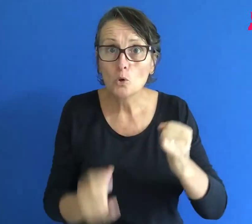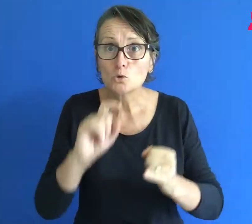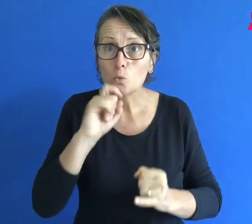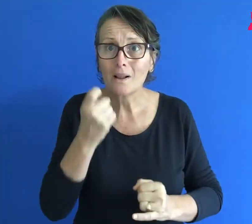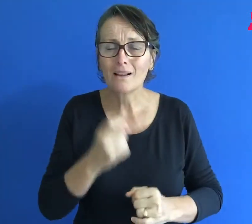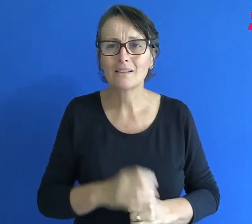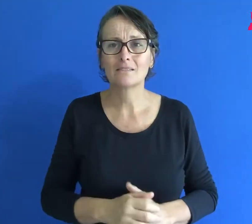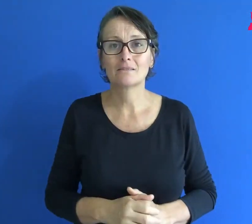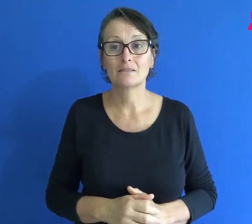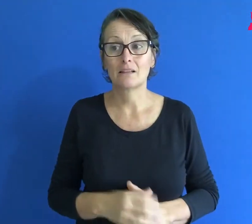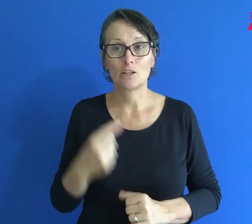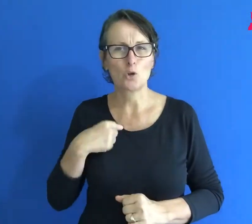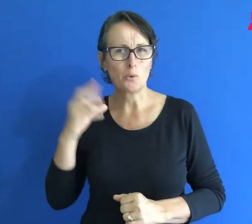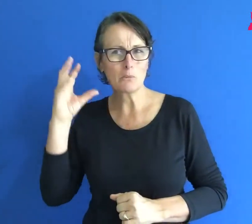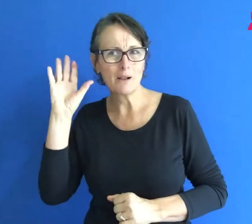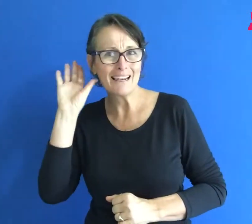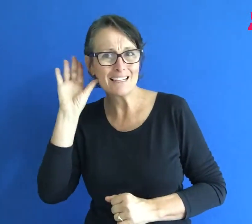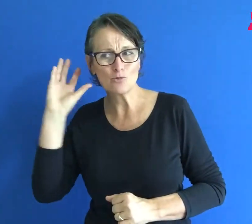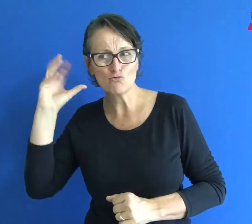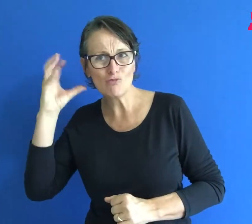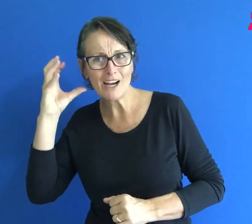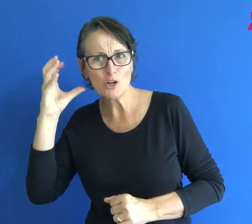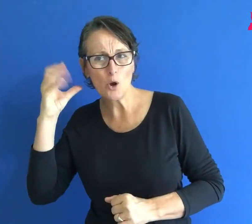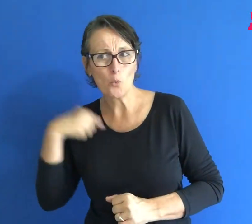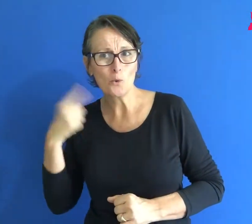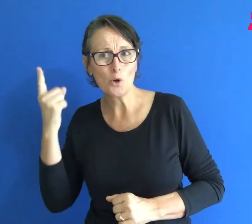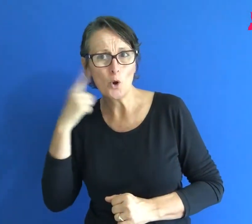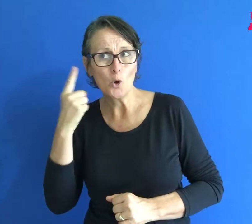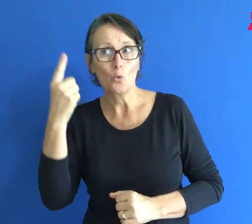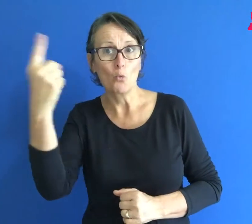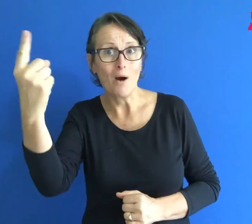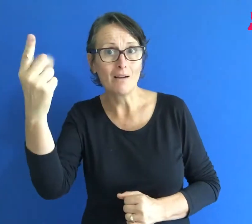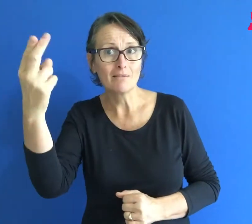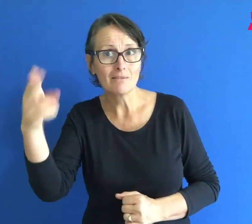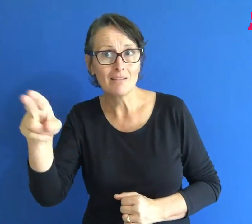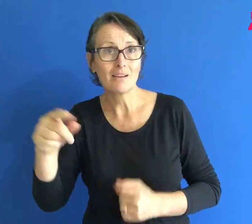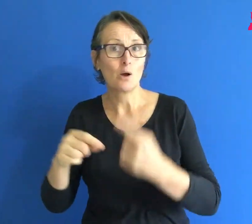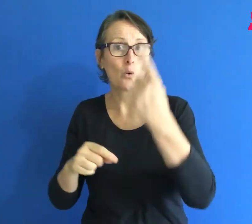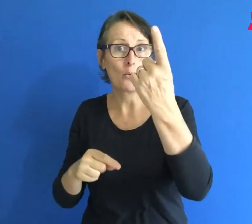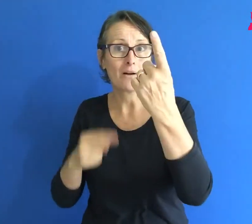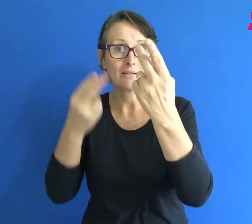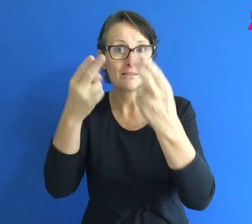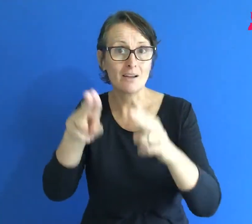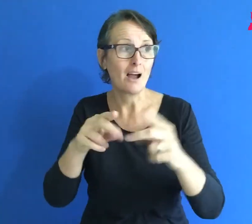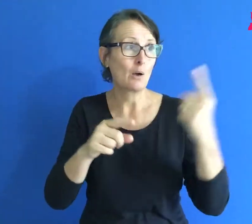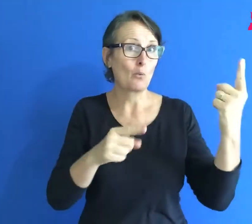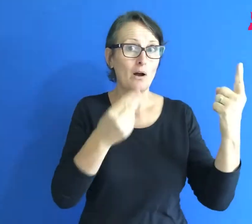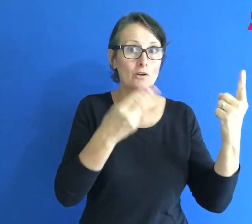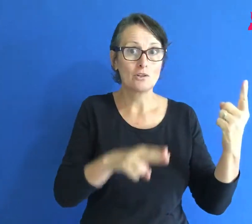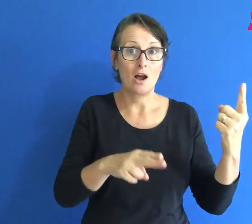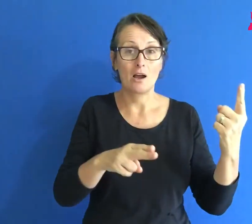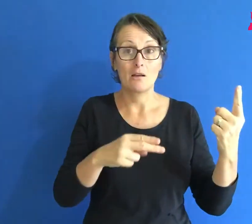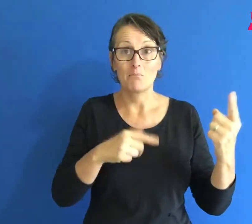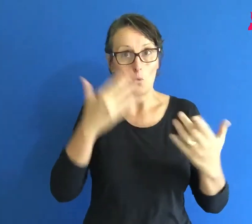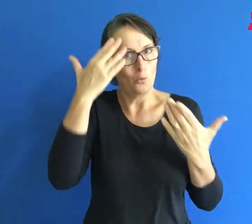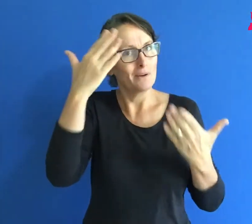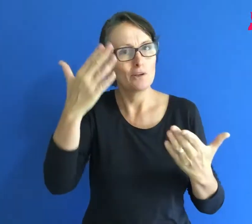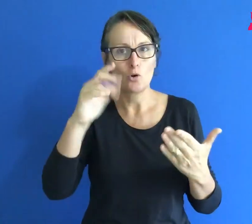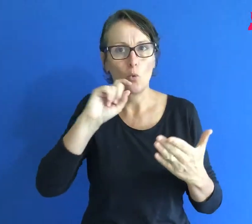radio telling us about single individuals. Yeah, so we had no concept of how big this was going to get, but you started